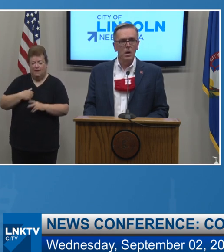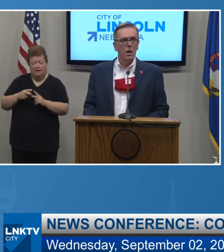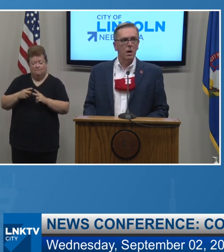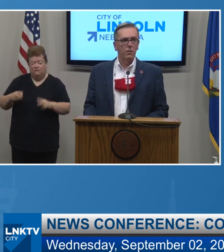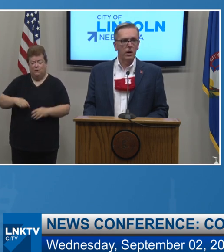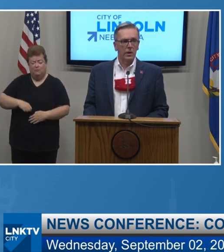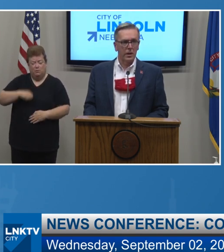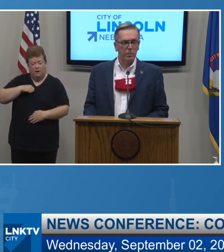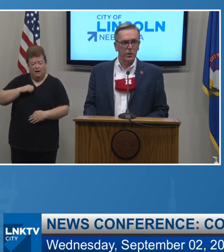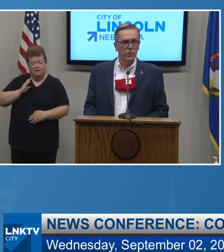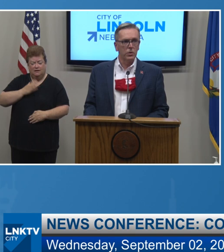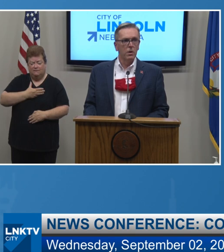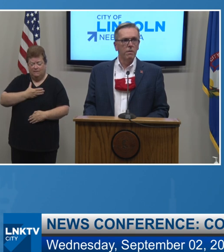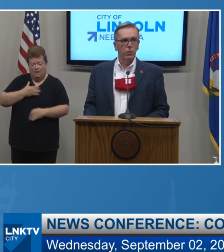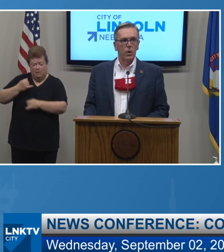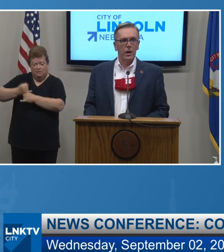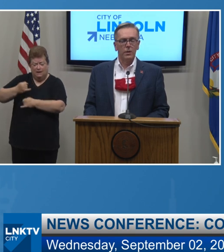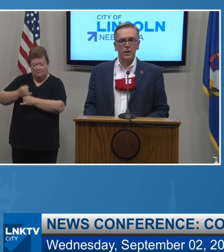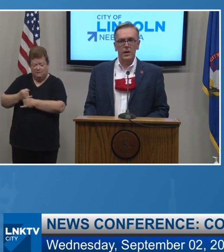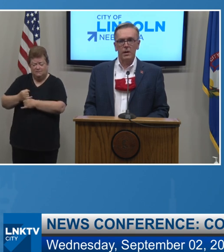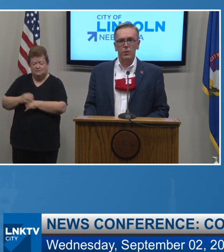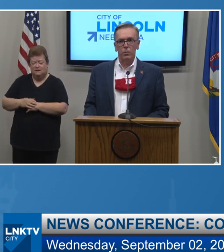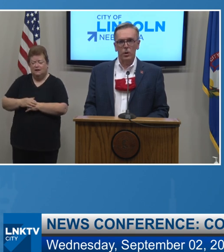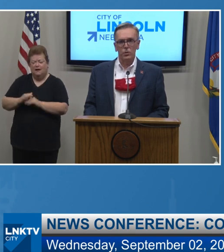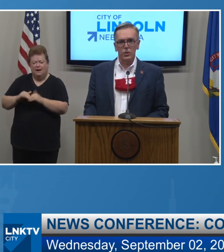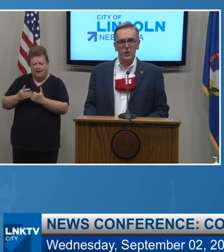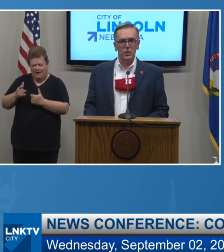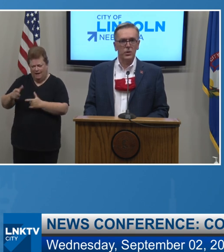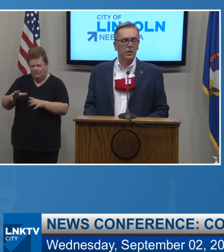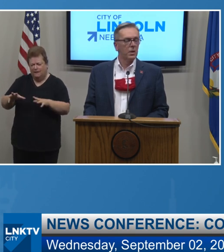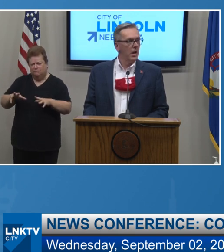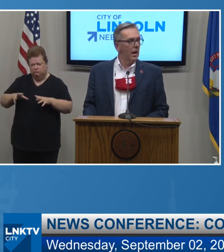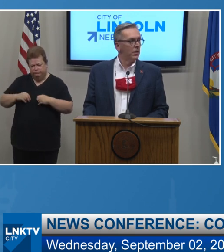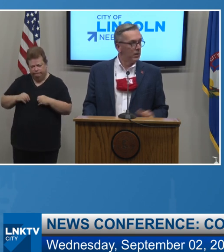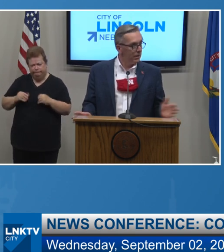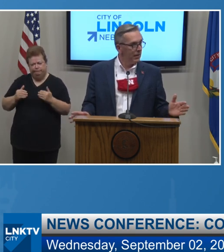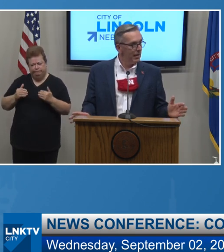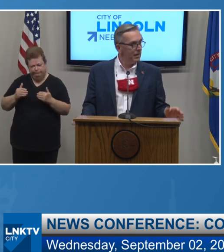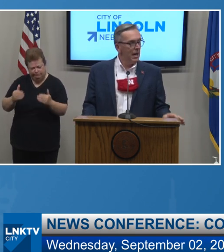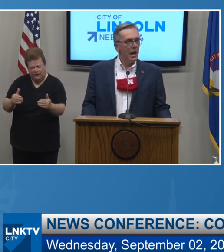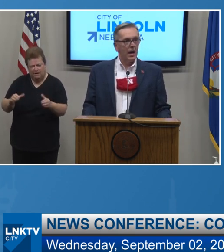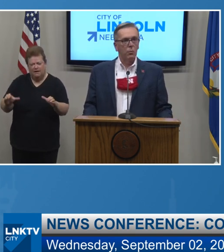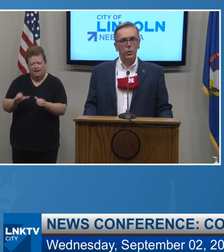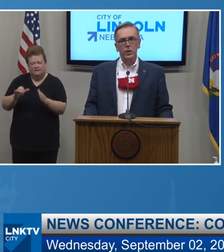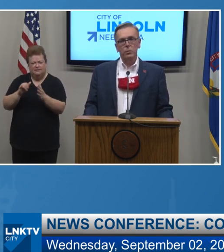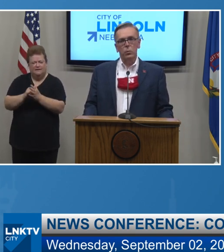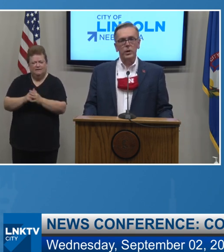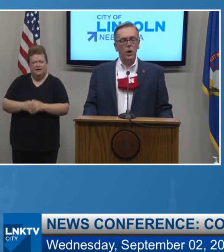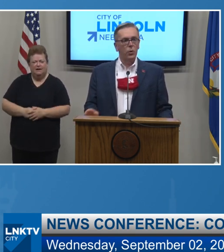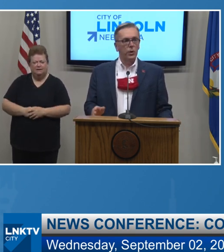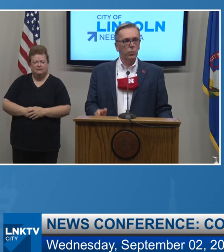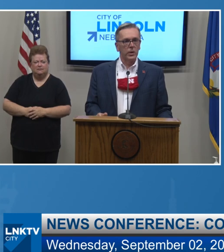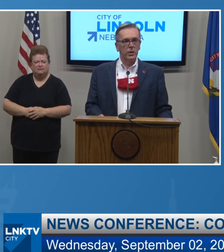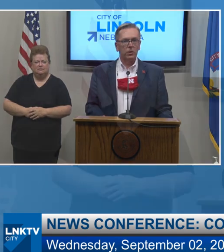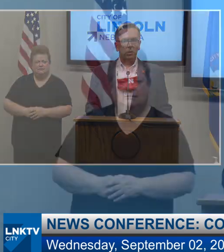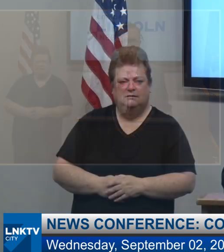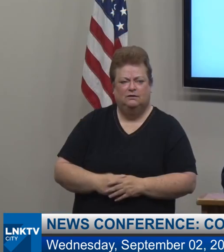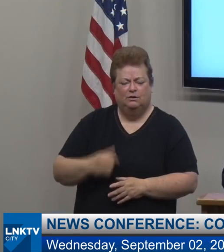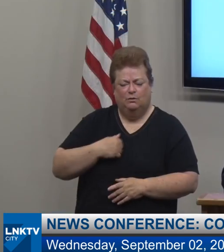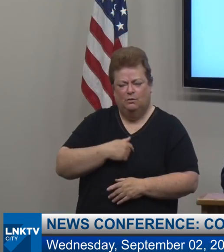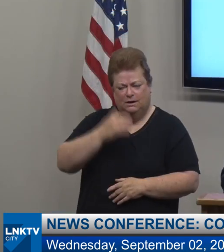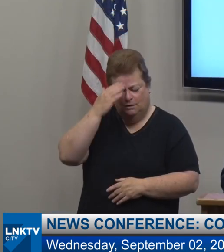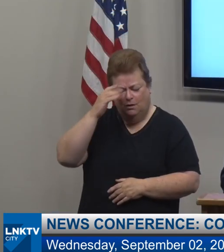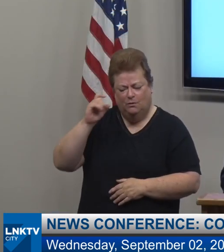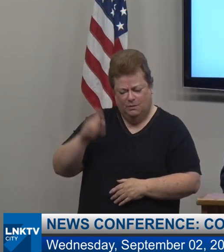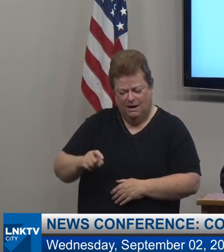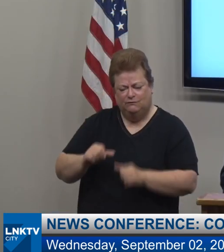proud of our campus for how they have approached this and done that. And we know that we need to